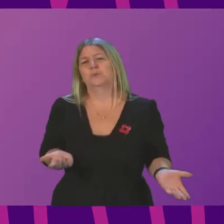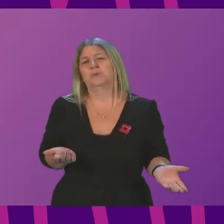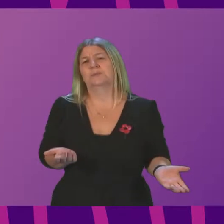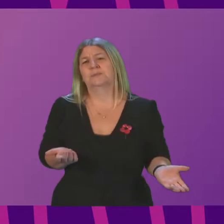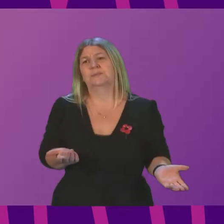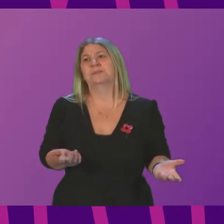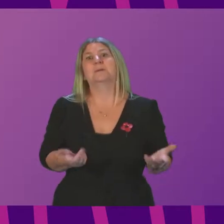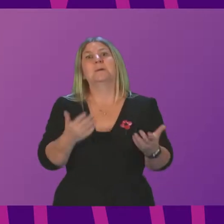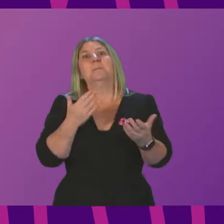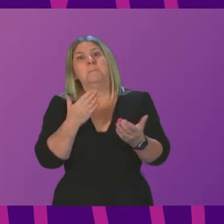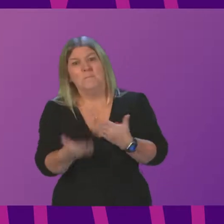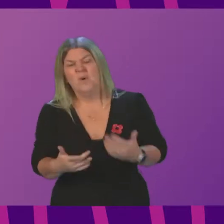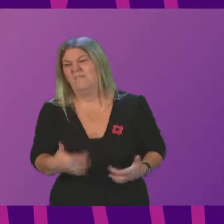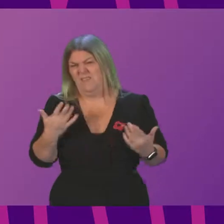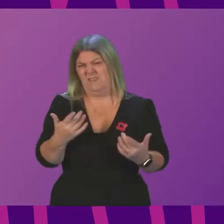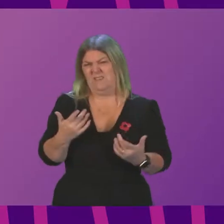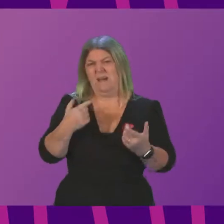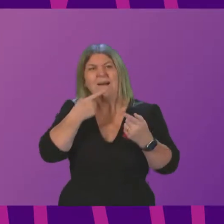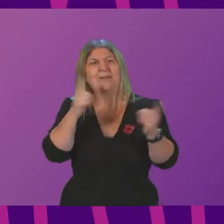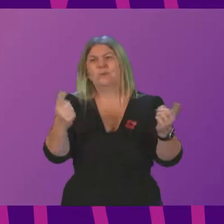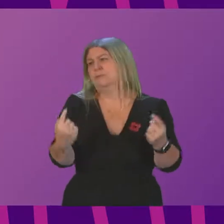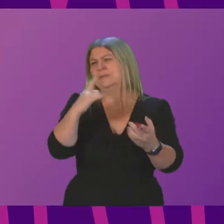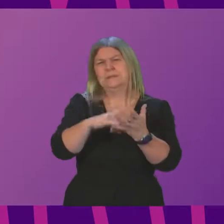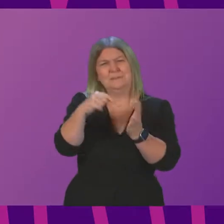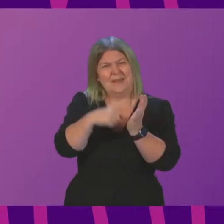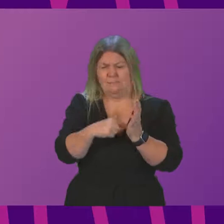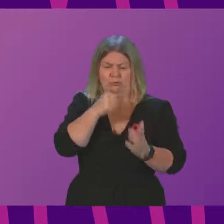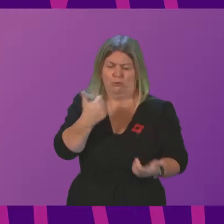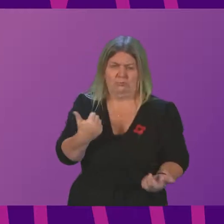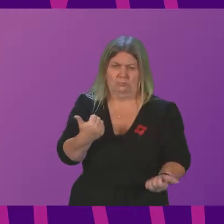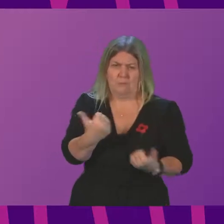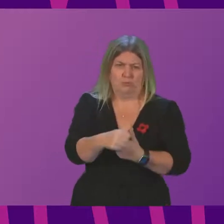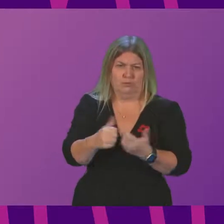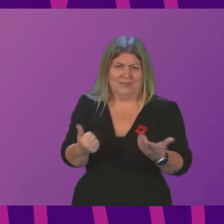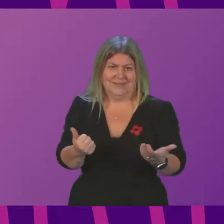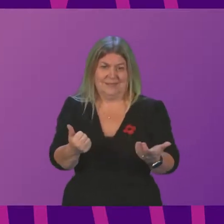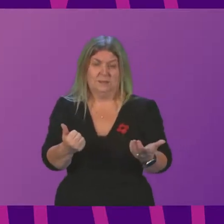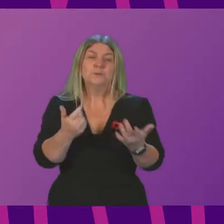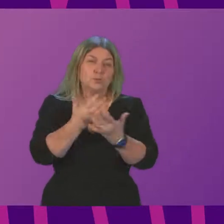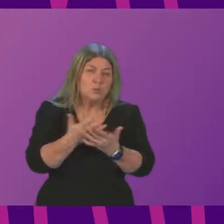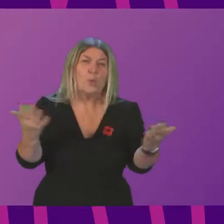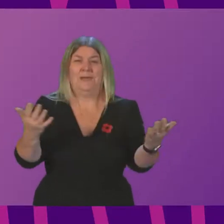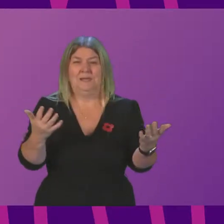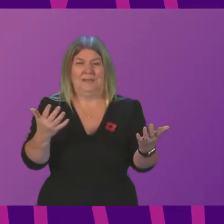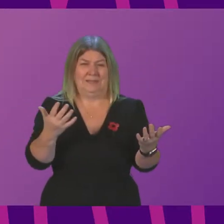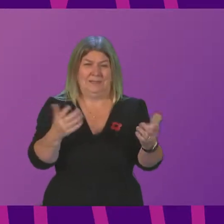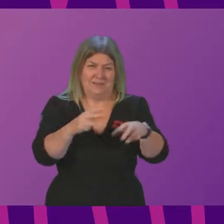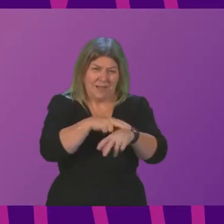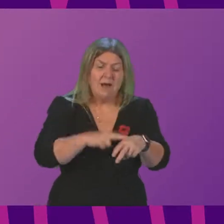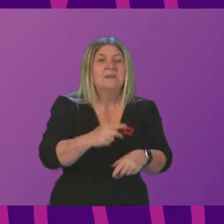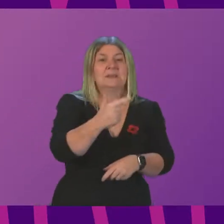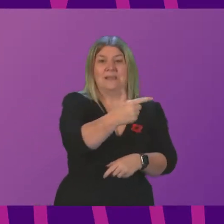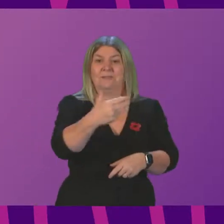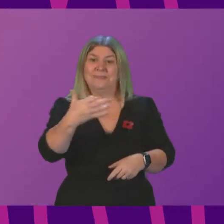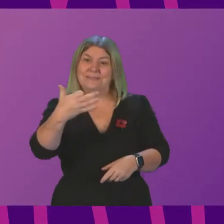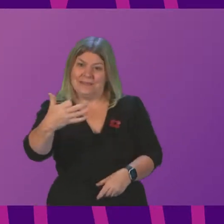announcements in September were insufficient. And we hear all the talk about record numbers of staff. The facts are this, 79% of the staff believe